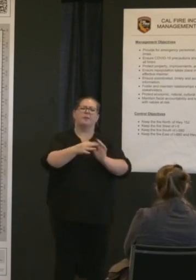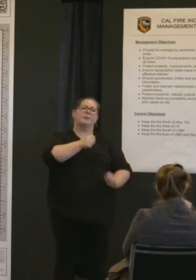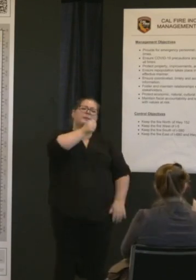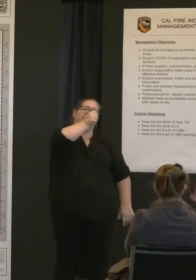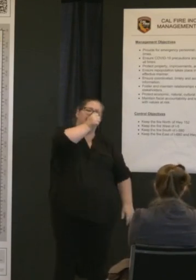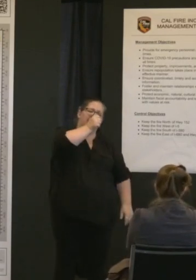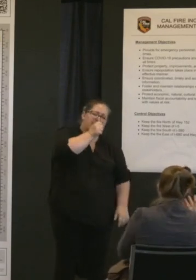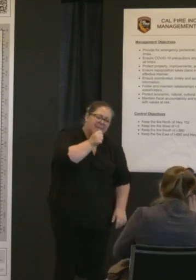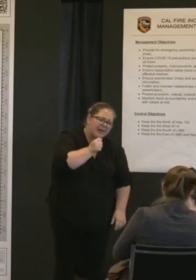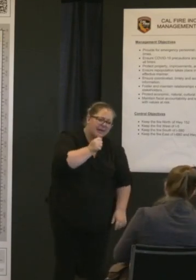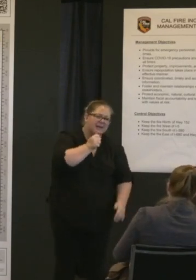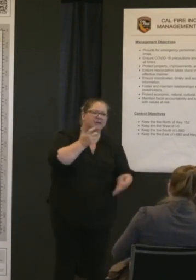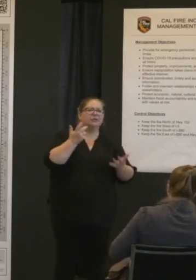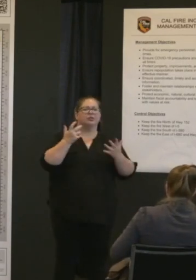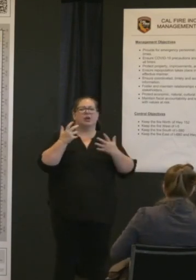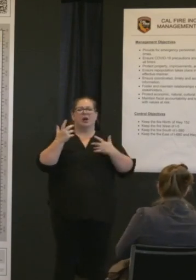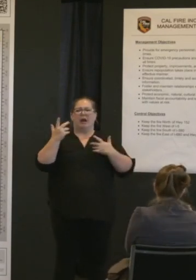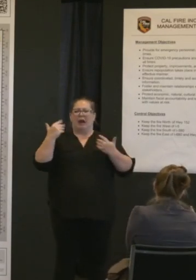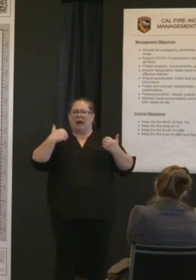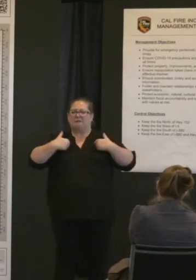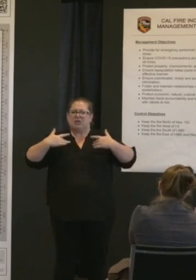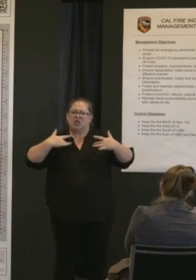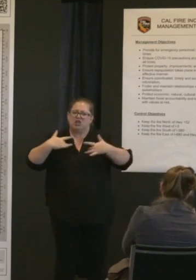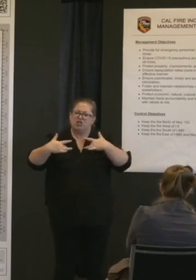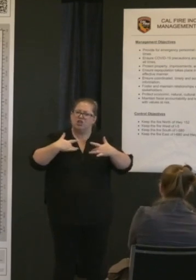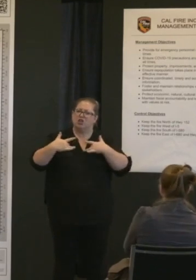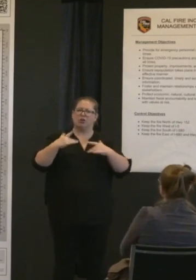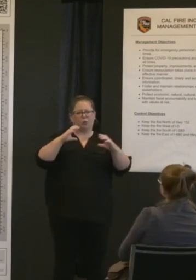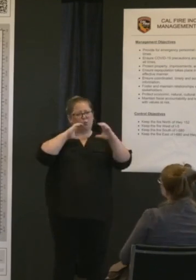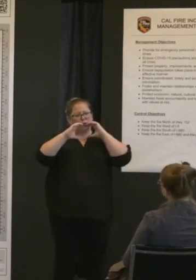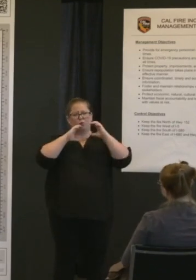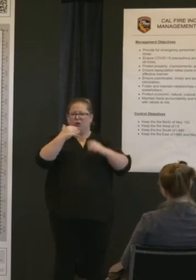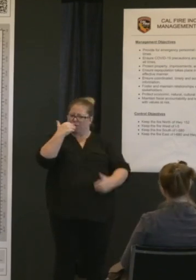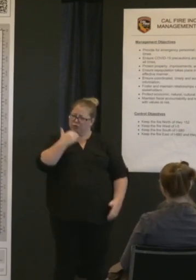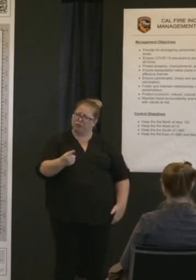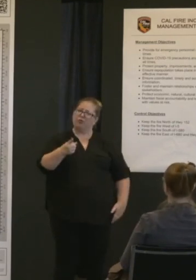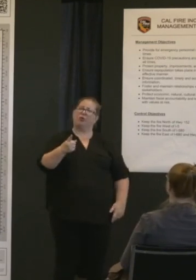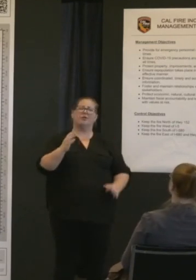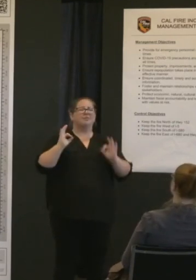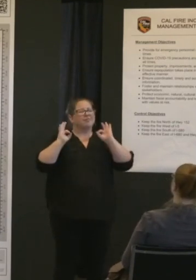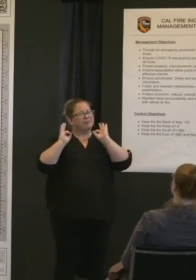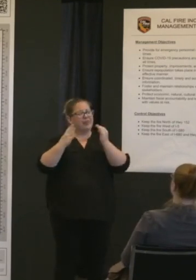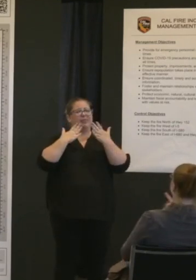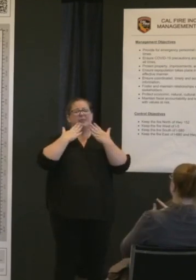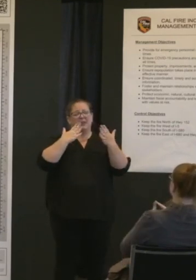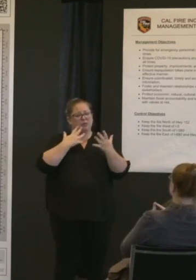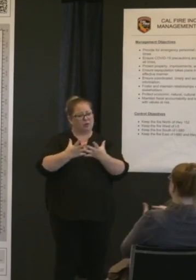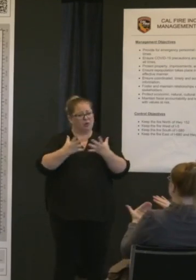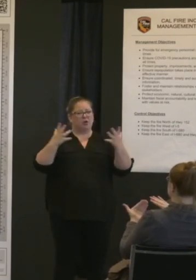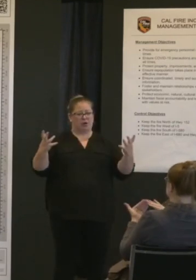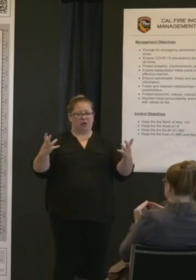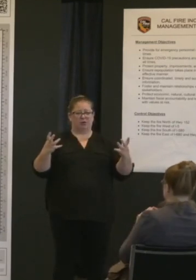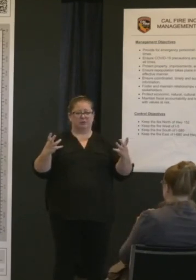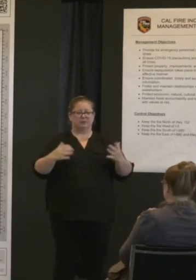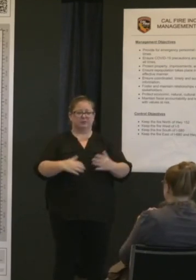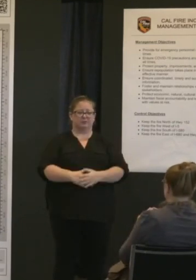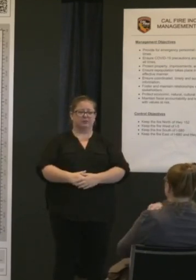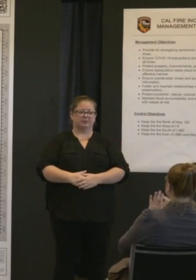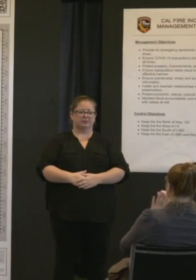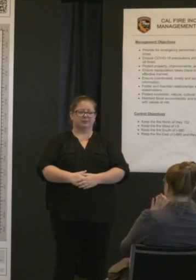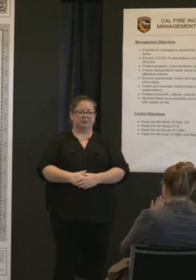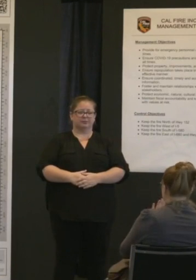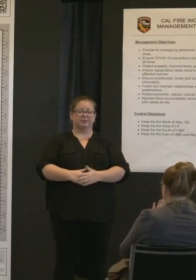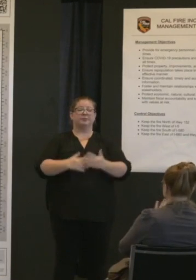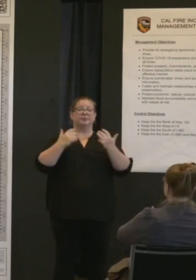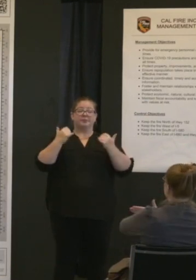here over the last couple of weeks. To the city, state, county, and federal elected officials,